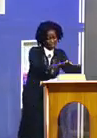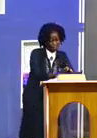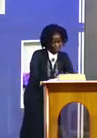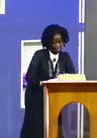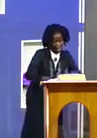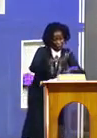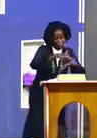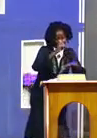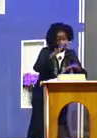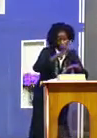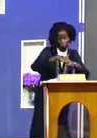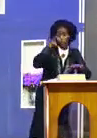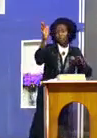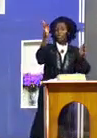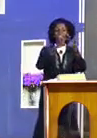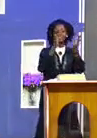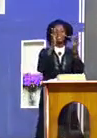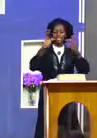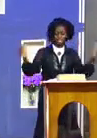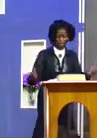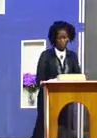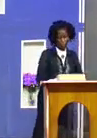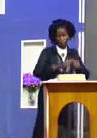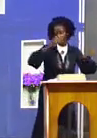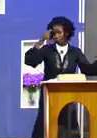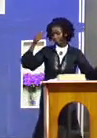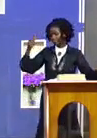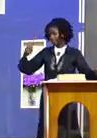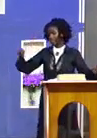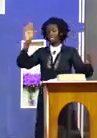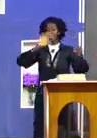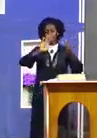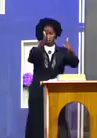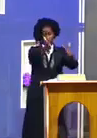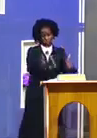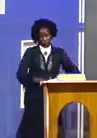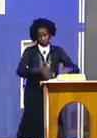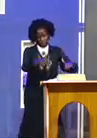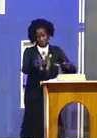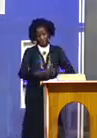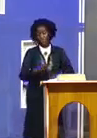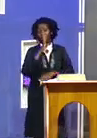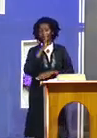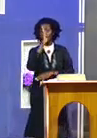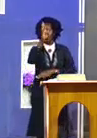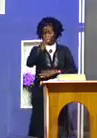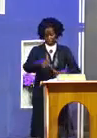Yesu, Ayasamietana, Yo Furume, Wonova Mulamu,